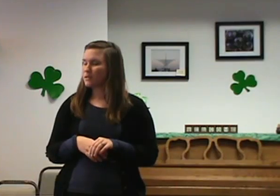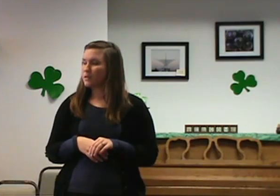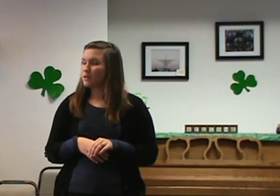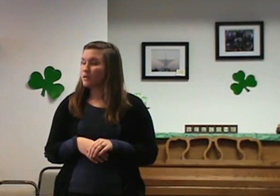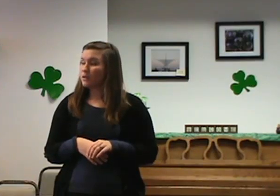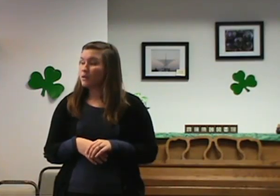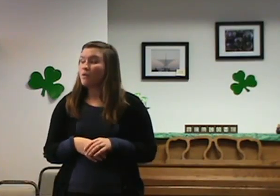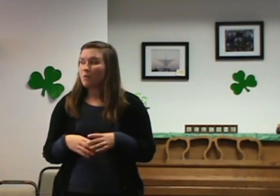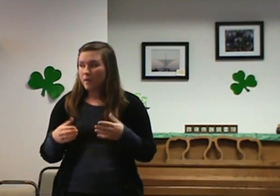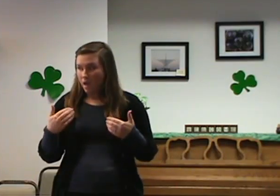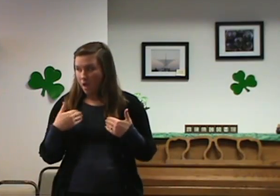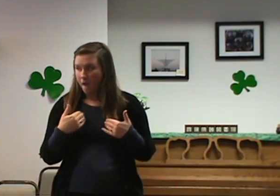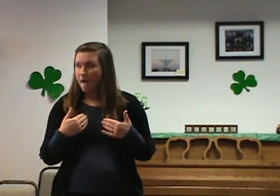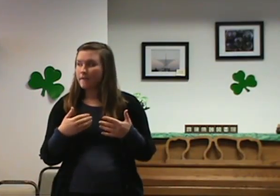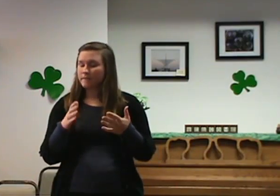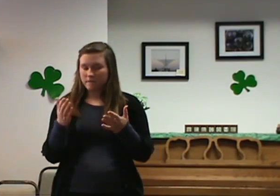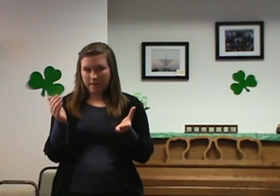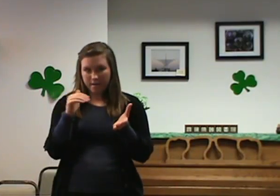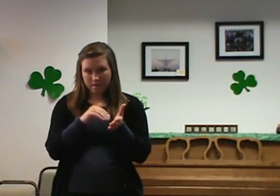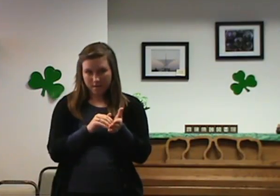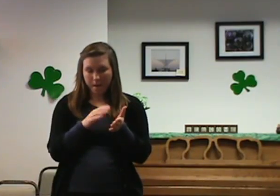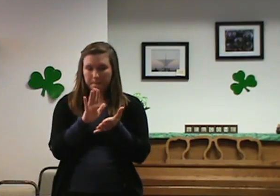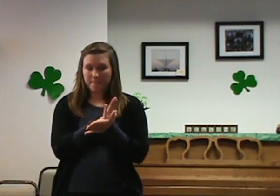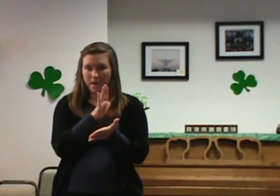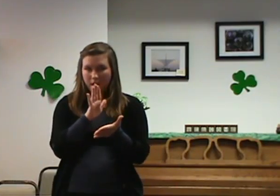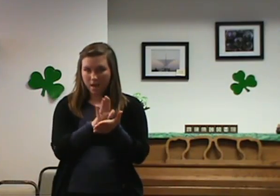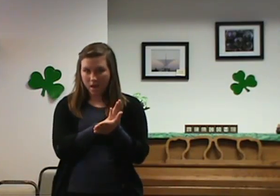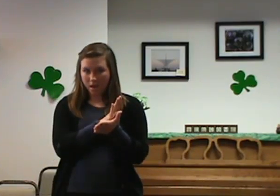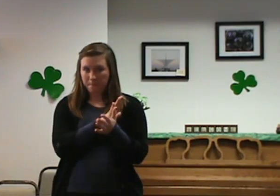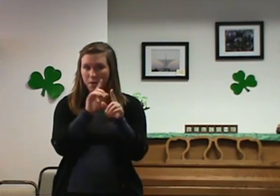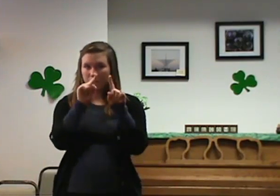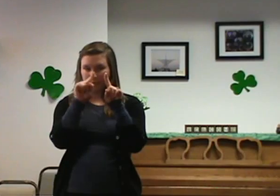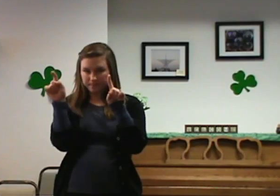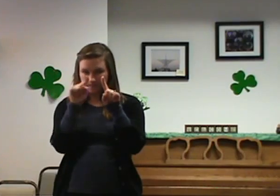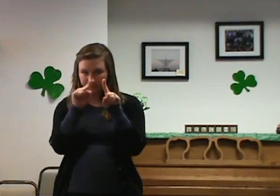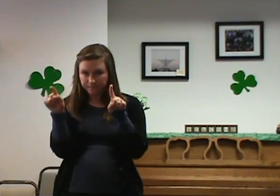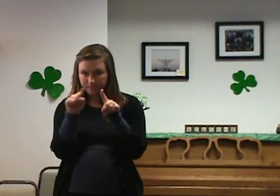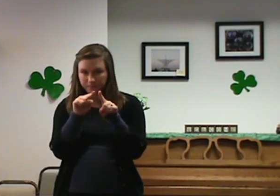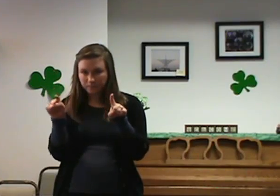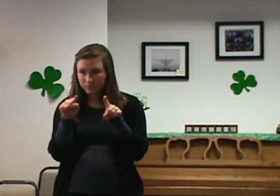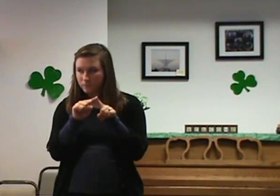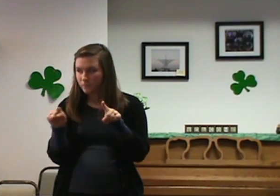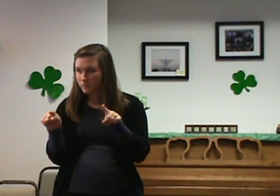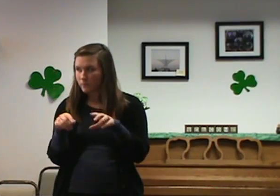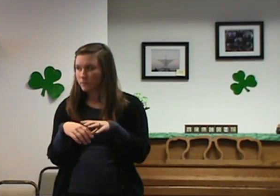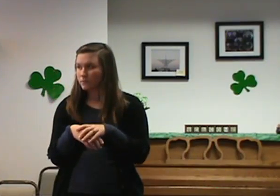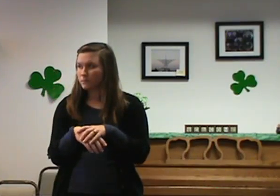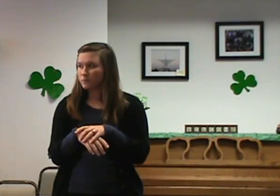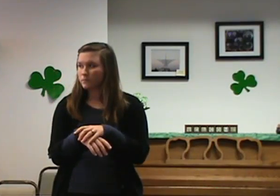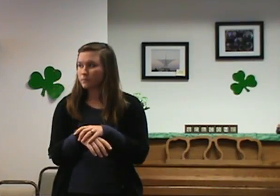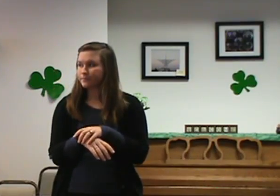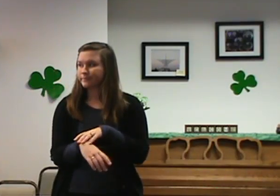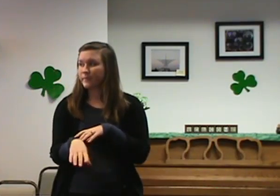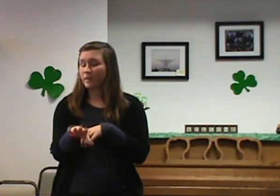size, and then we have two in the regular tablet size. It's the 5/8 and the 7/8